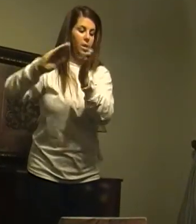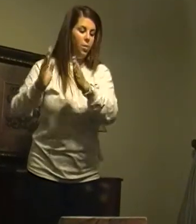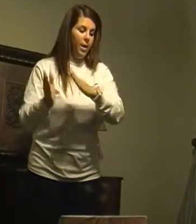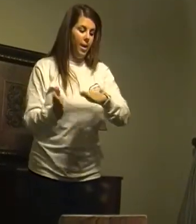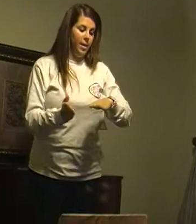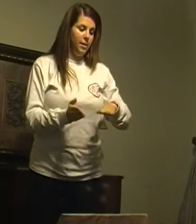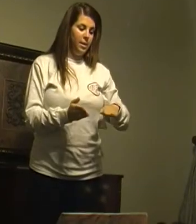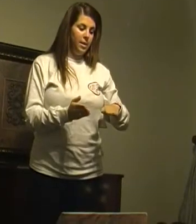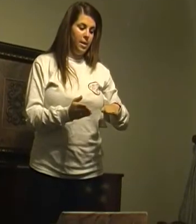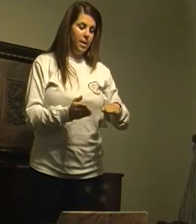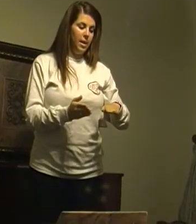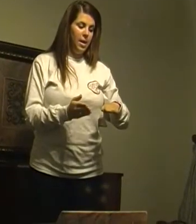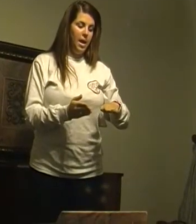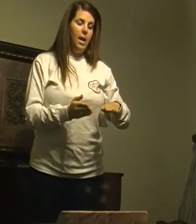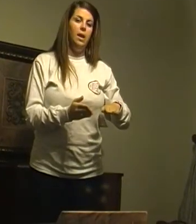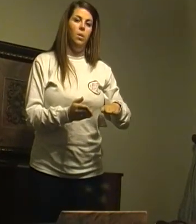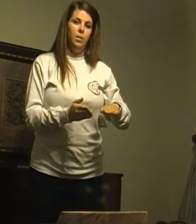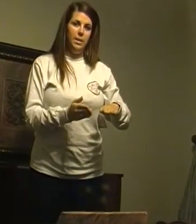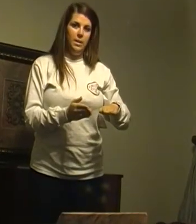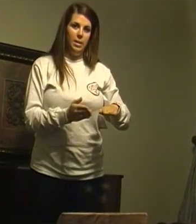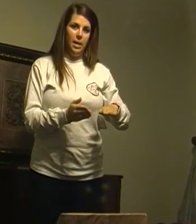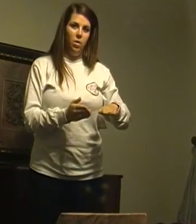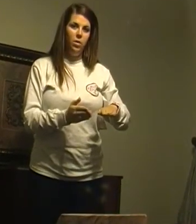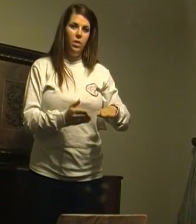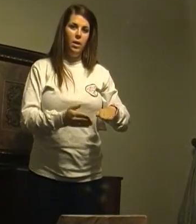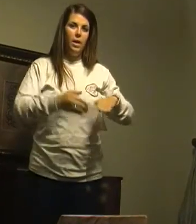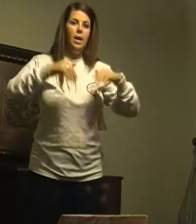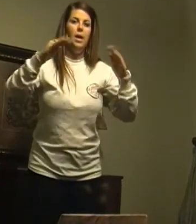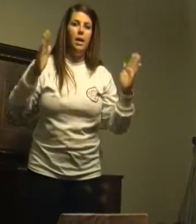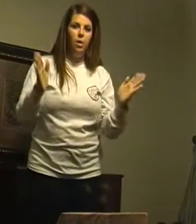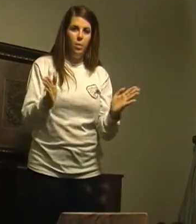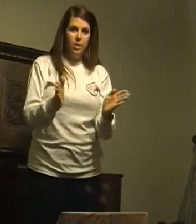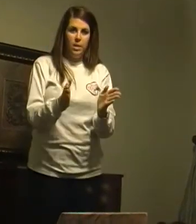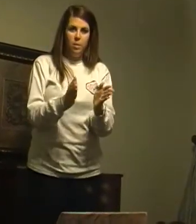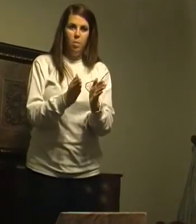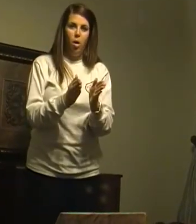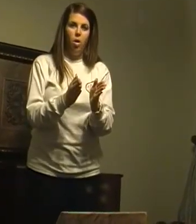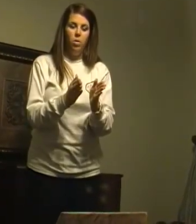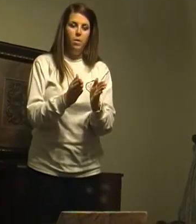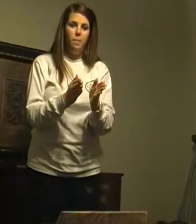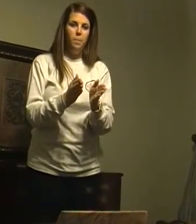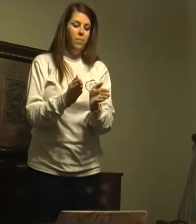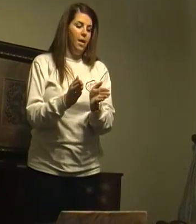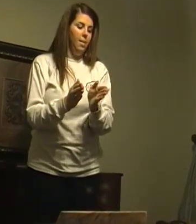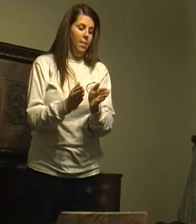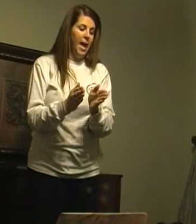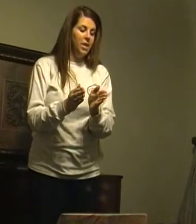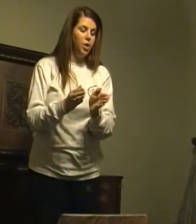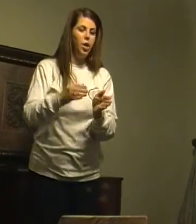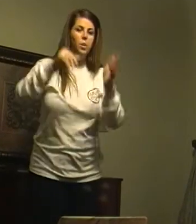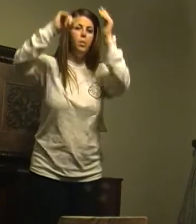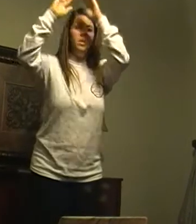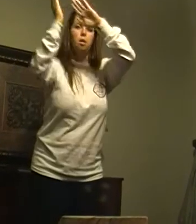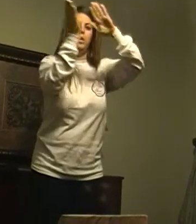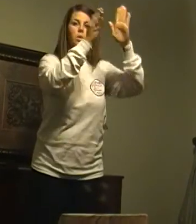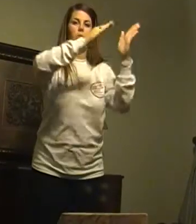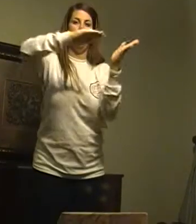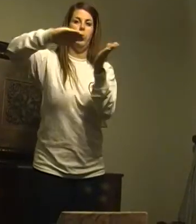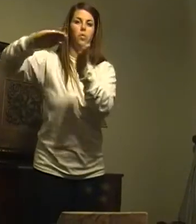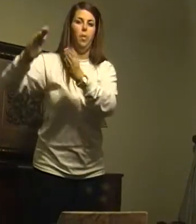rushing wind, it was still, it was small. In the last group, you go